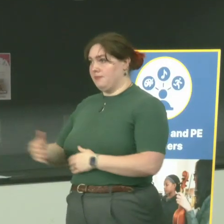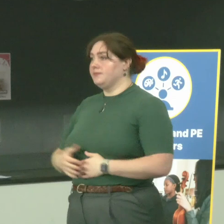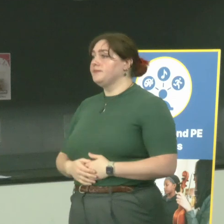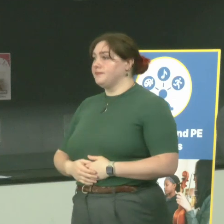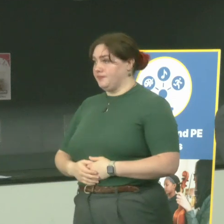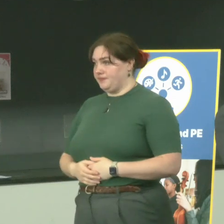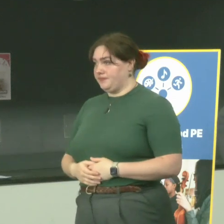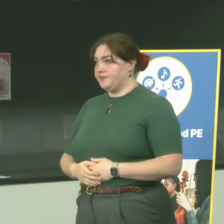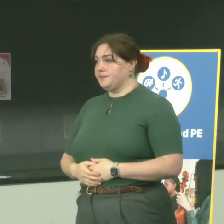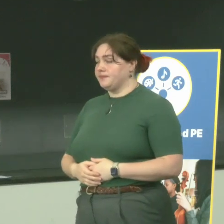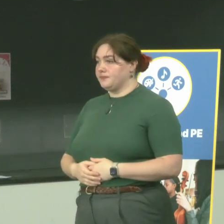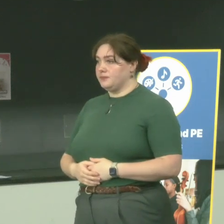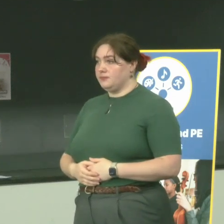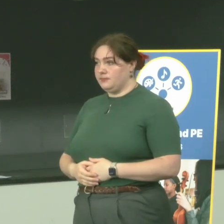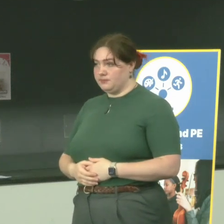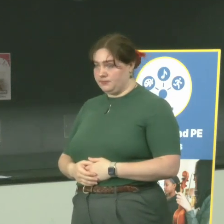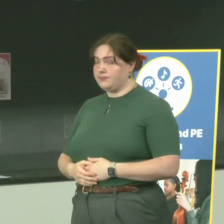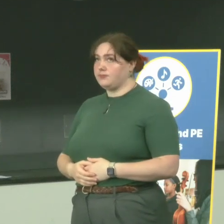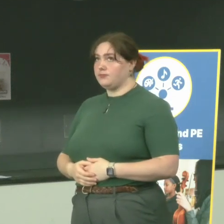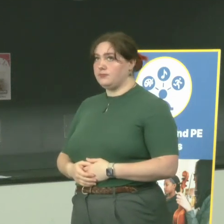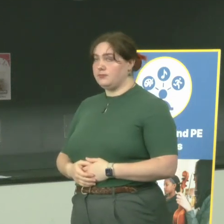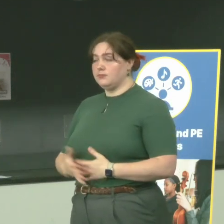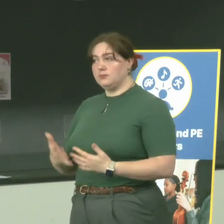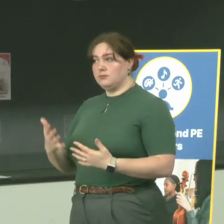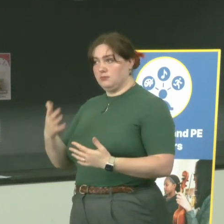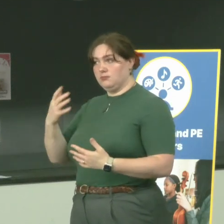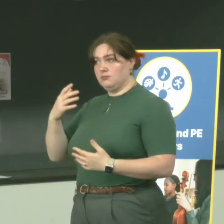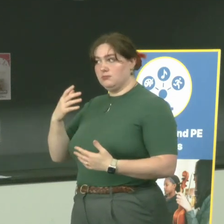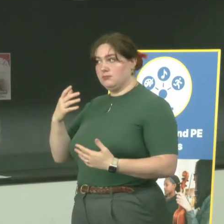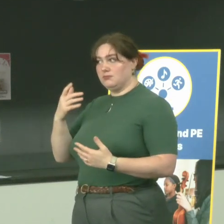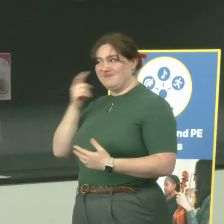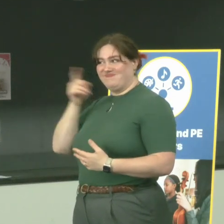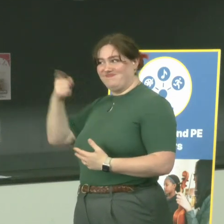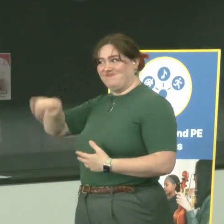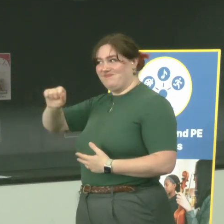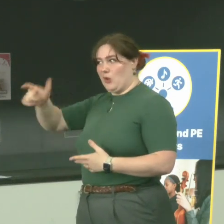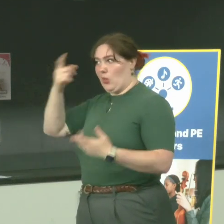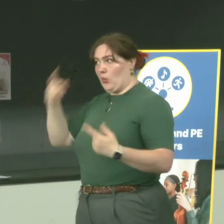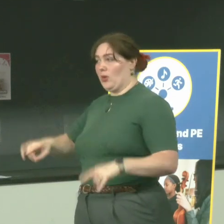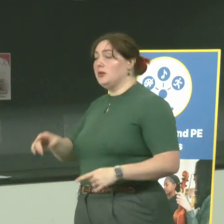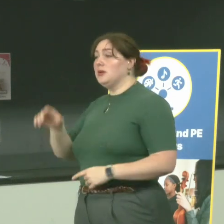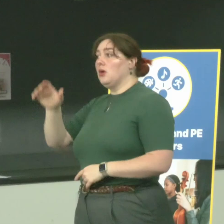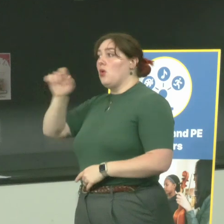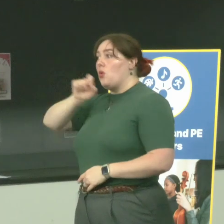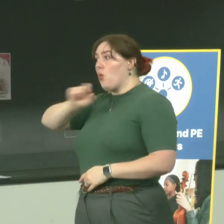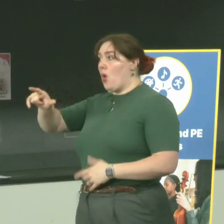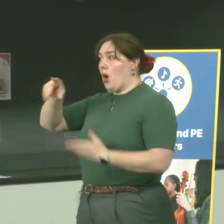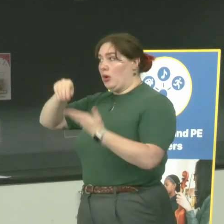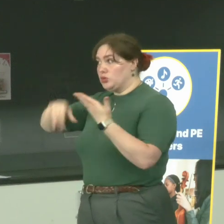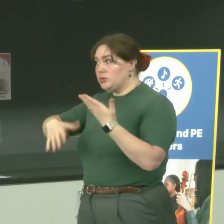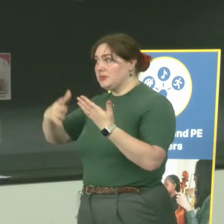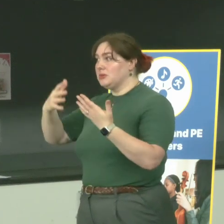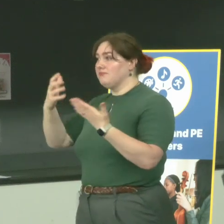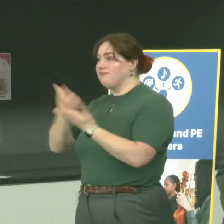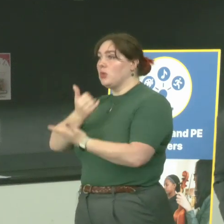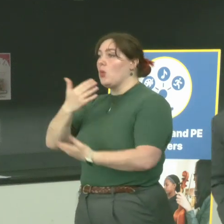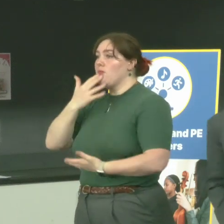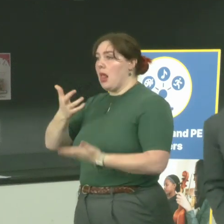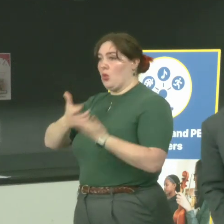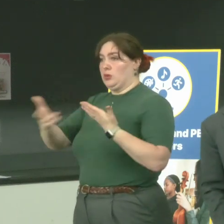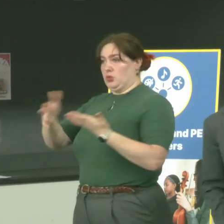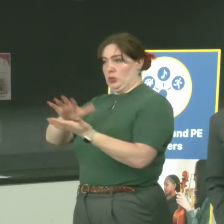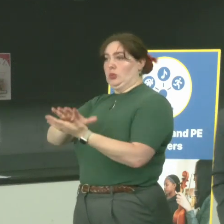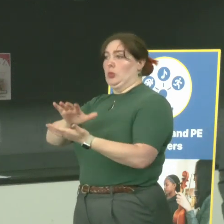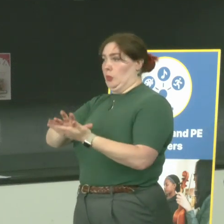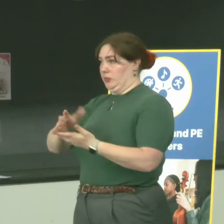So bottom line is, and I think you all agree, every student deserves a well-resourced school. And as I shared